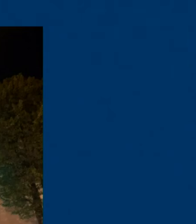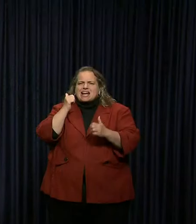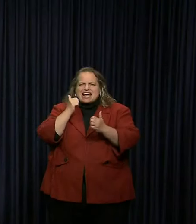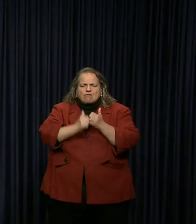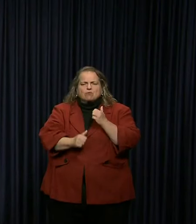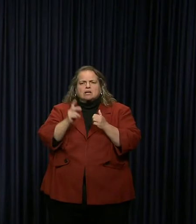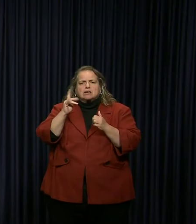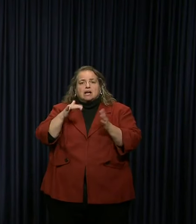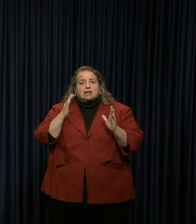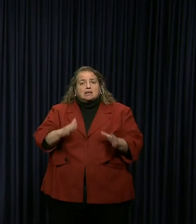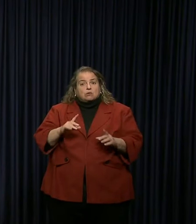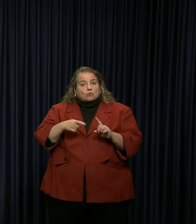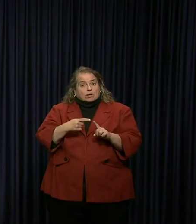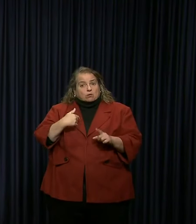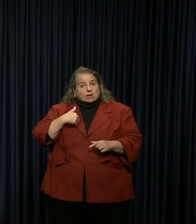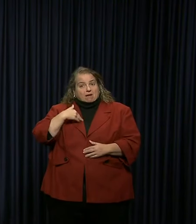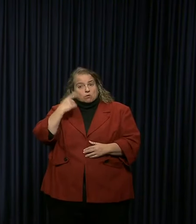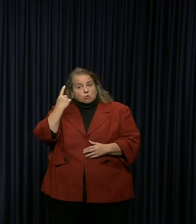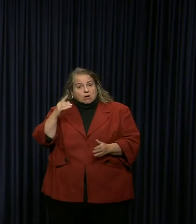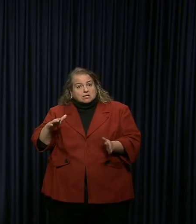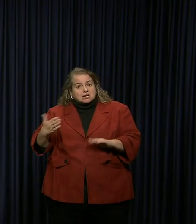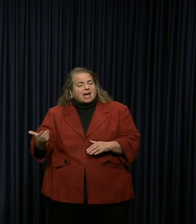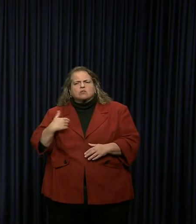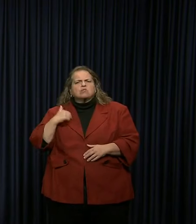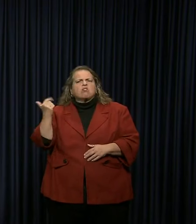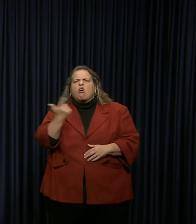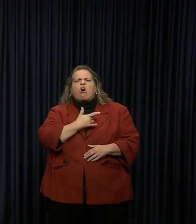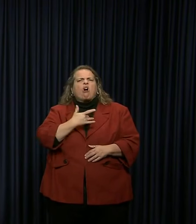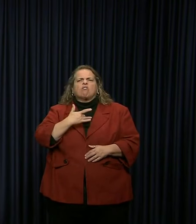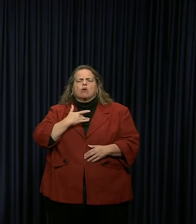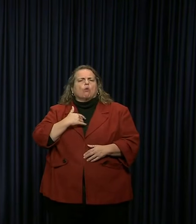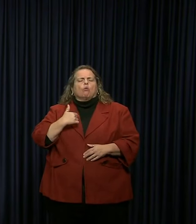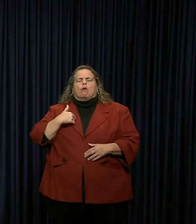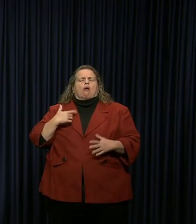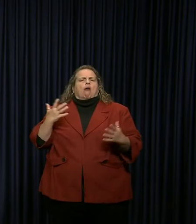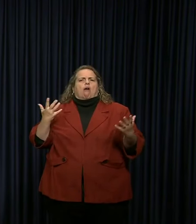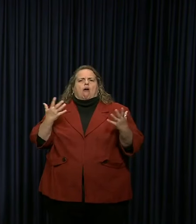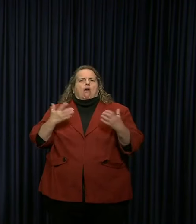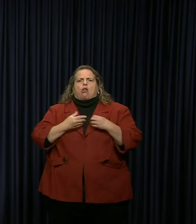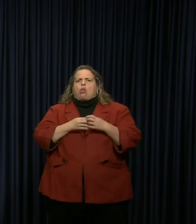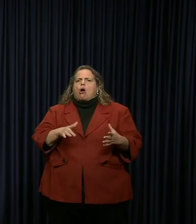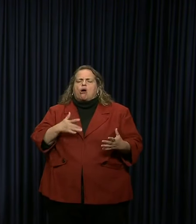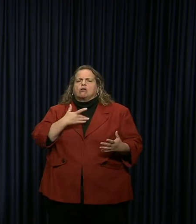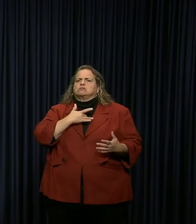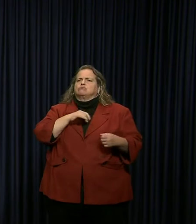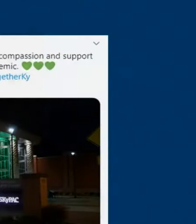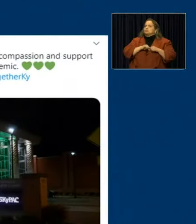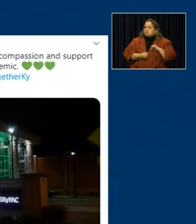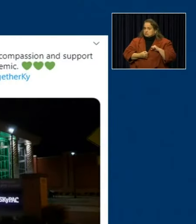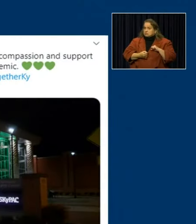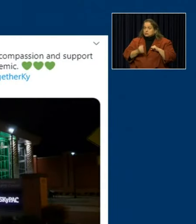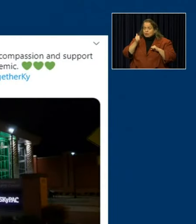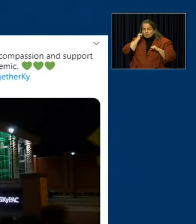lose one, we have all lost. So let's continue more and more every day to light them up.